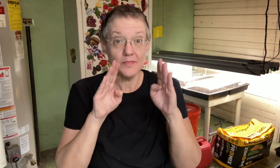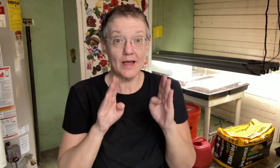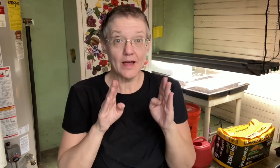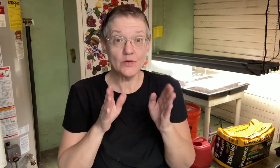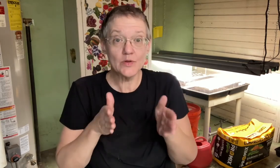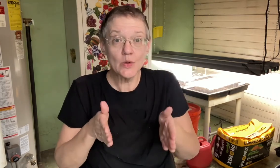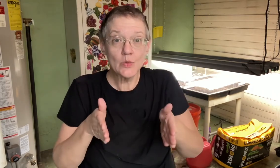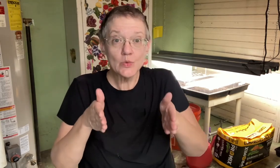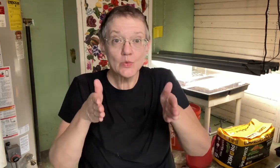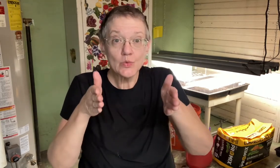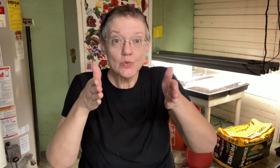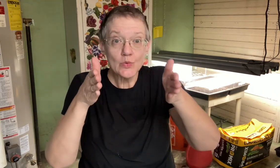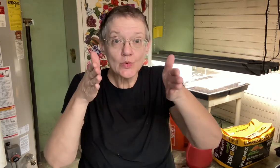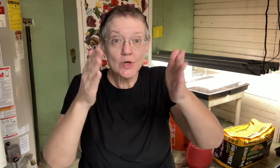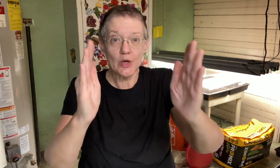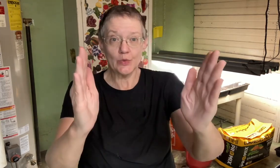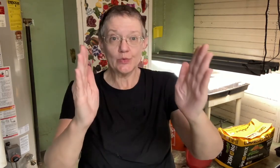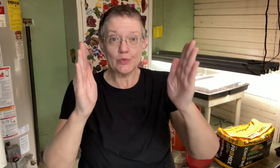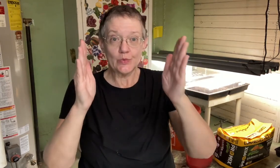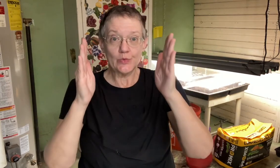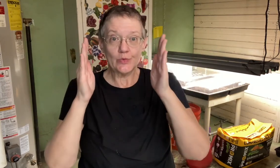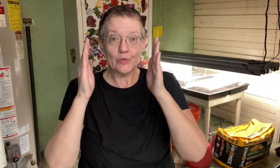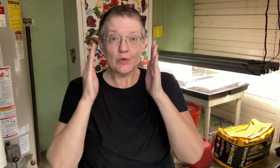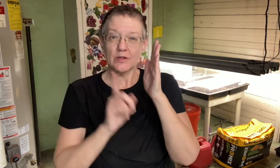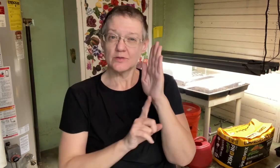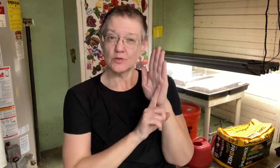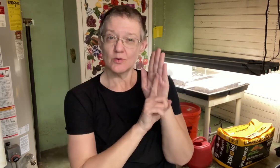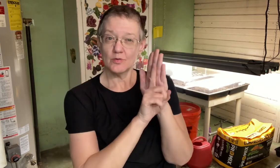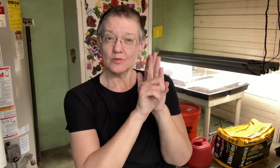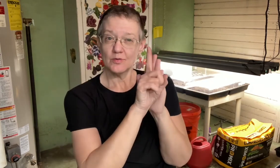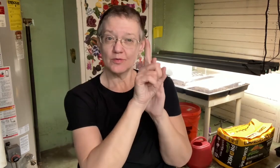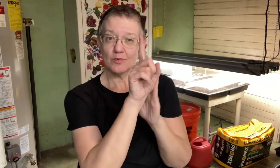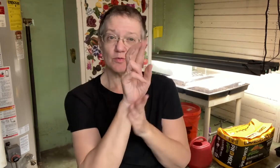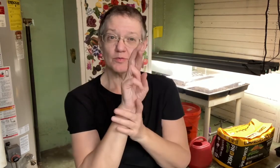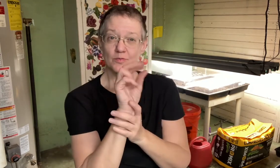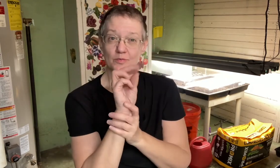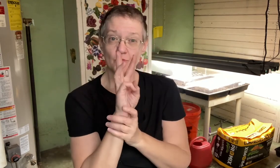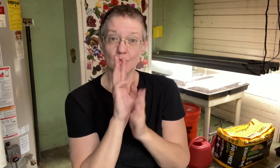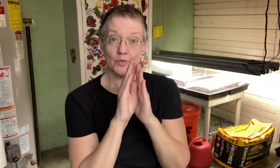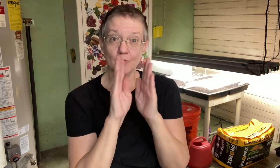the side of our tall, long, narrow rowhouse,